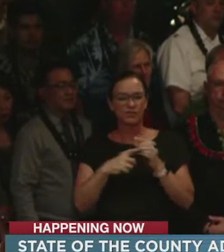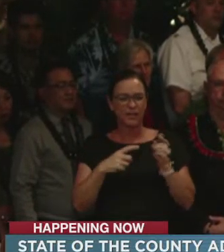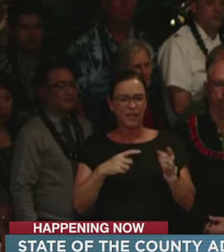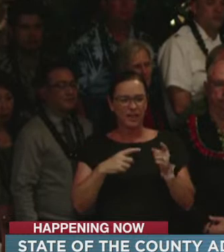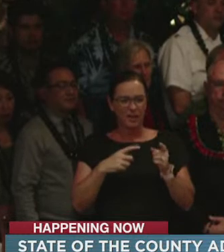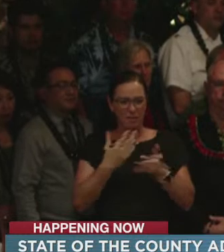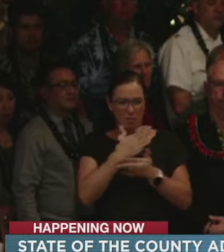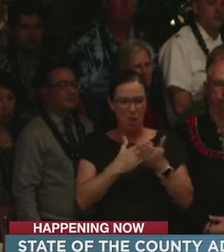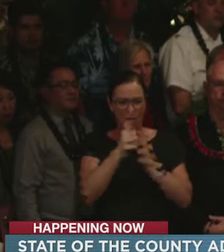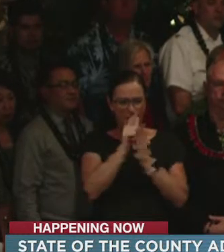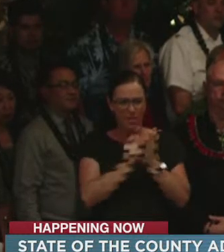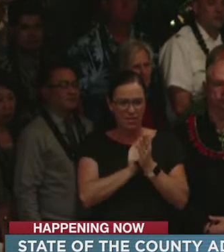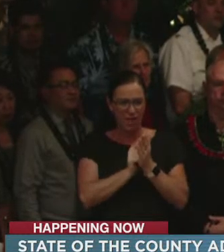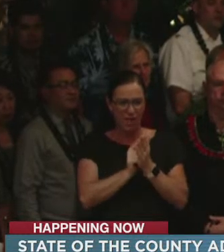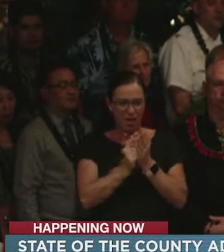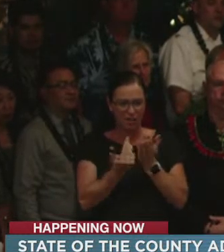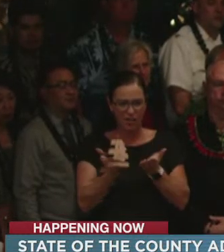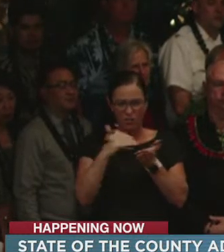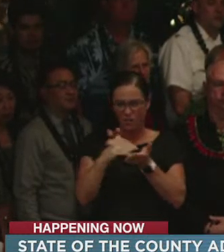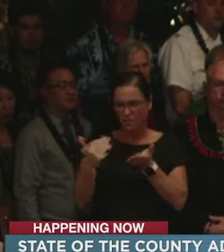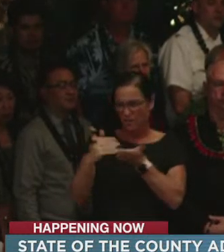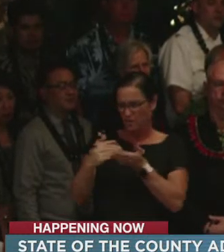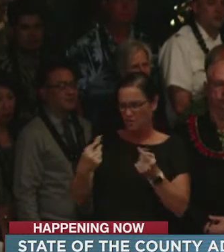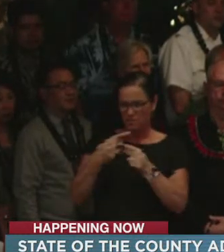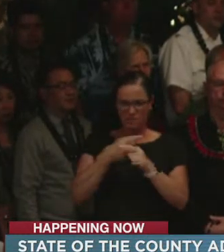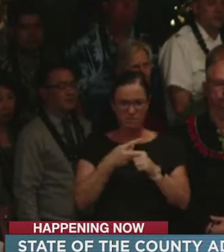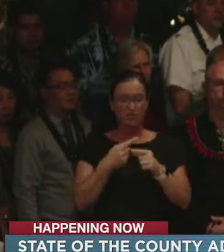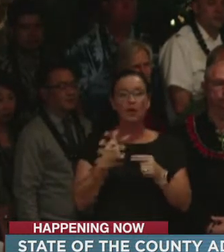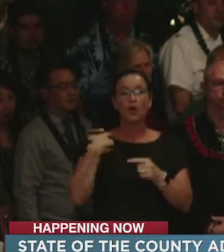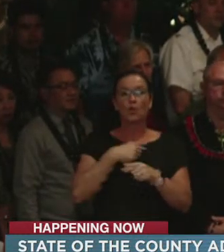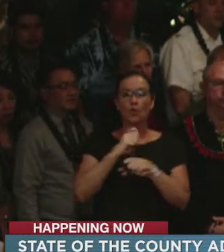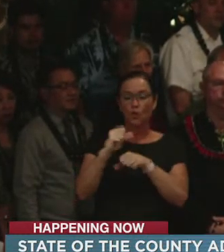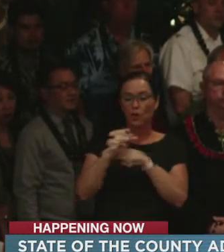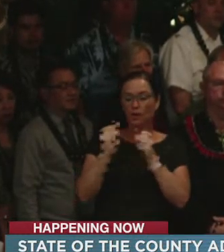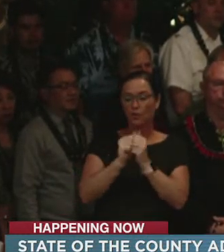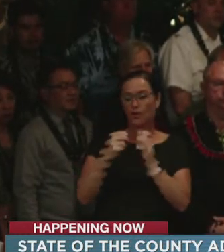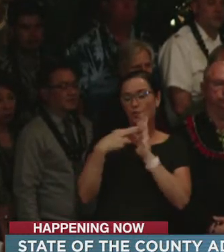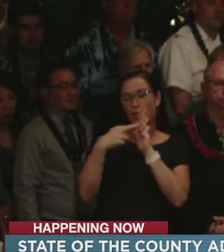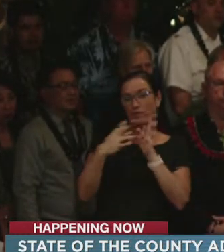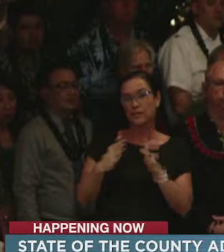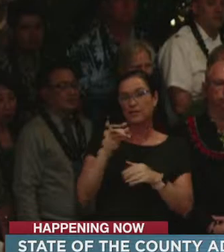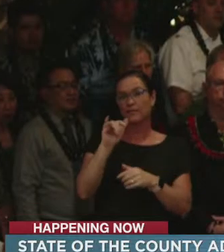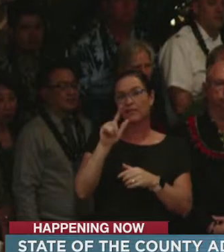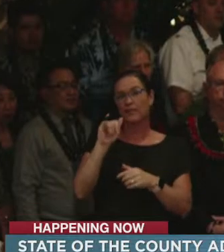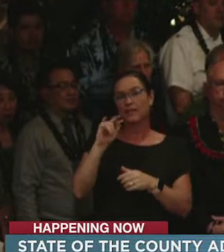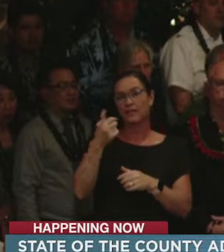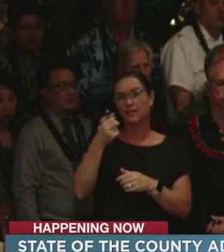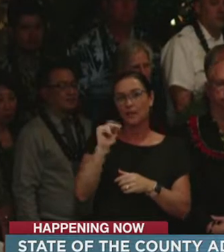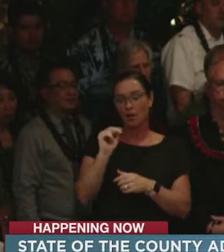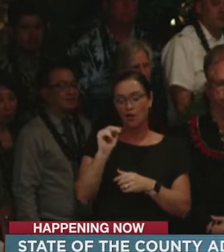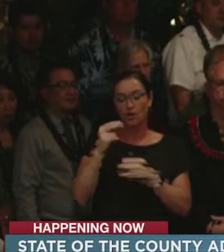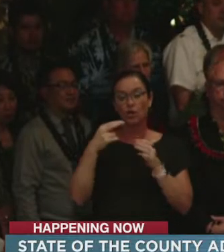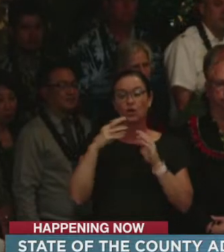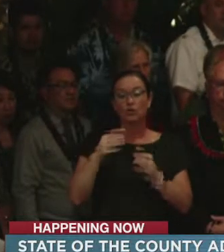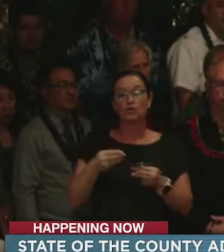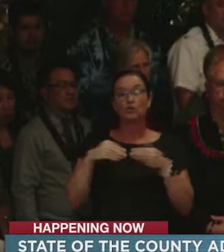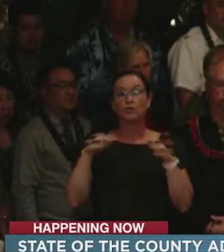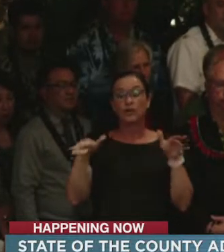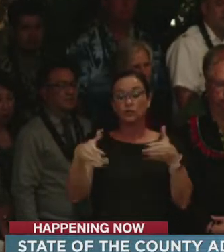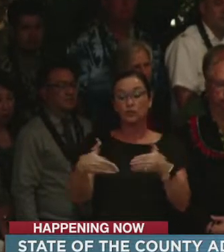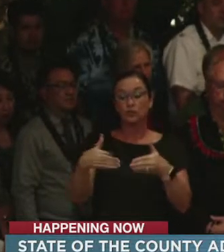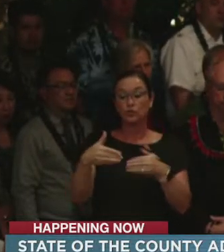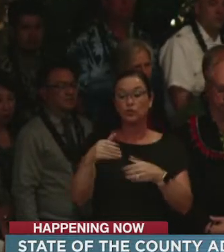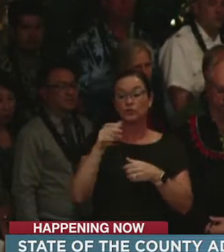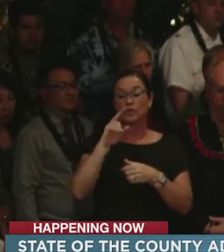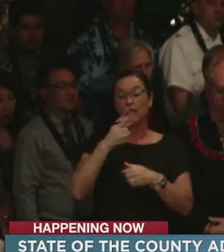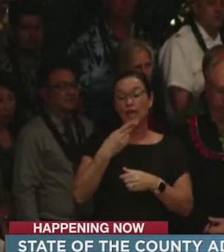and has worked diligently with Representative Iligan to introduce HB 920, a bill that